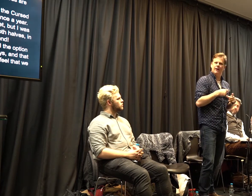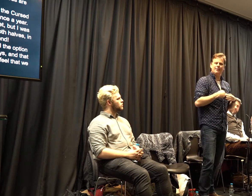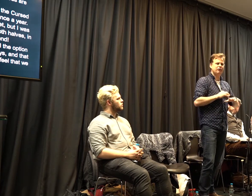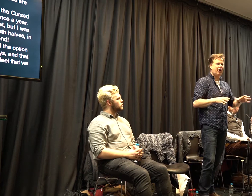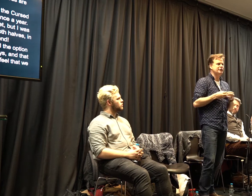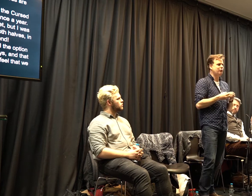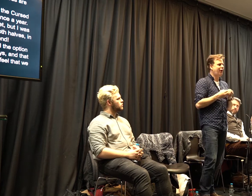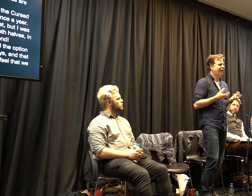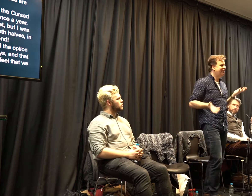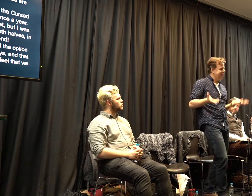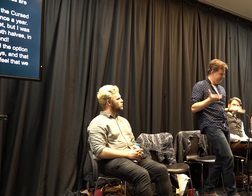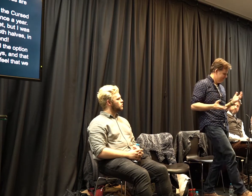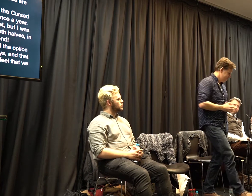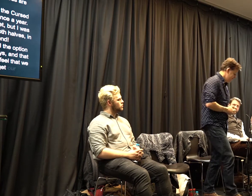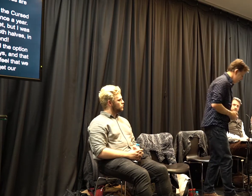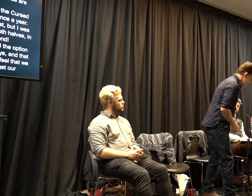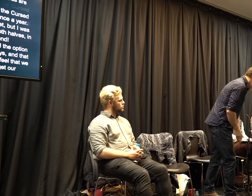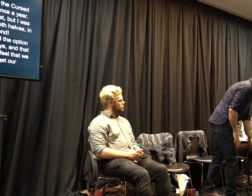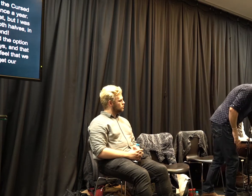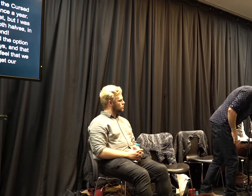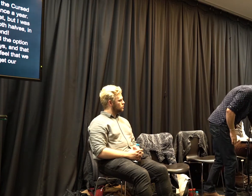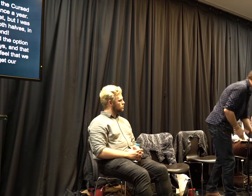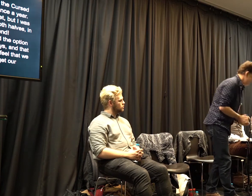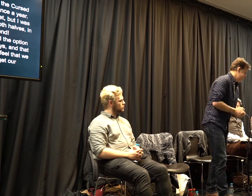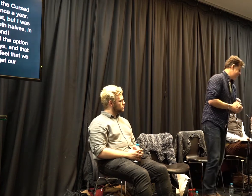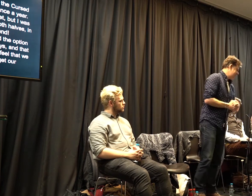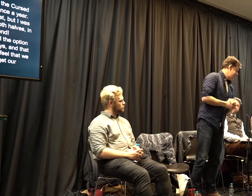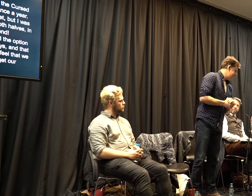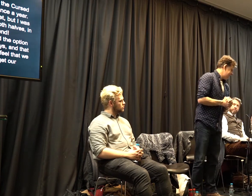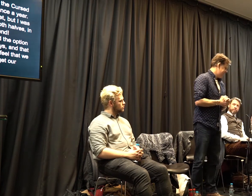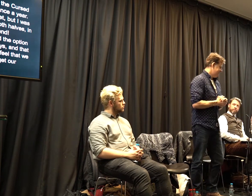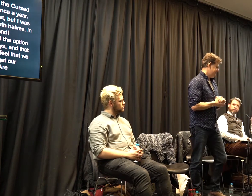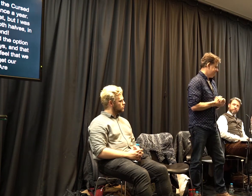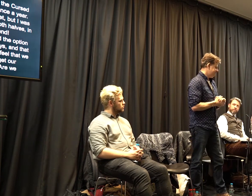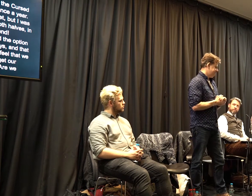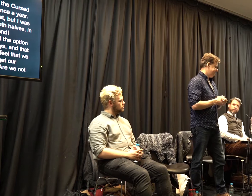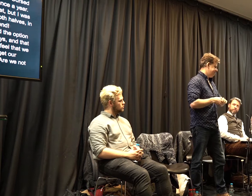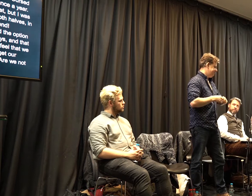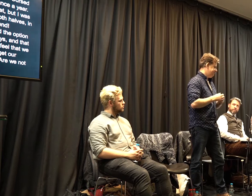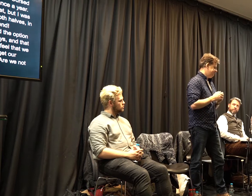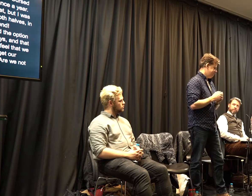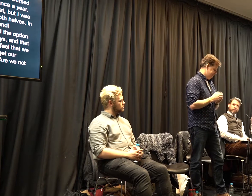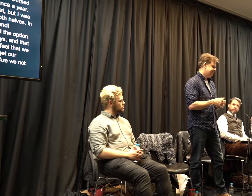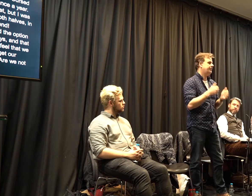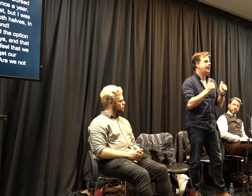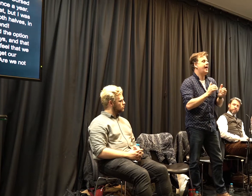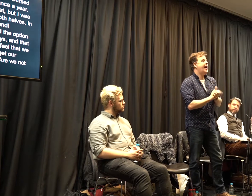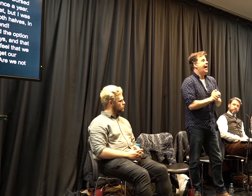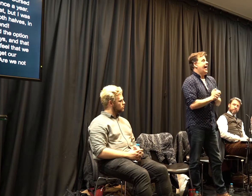citizens. They get our access needs over and done with in a day. Are we not worth the same as all other theatre goers?